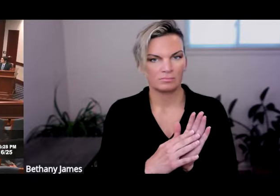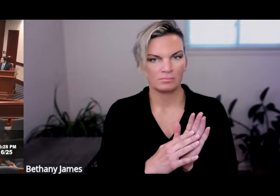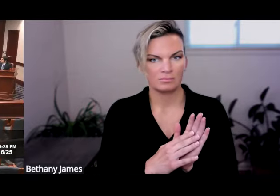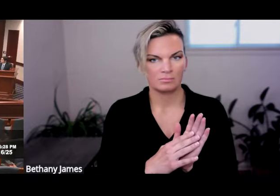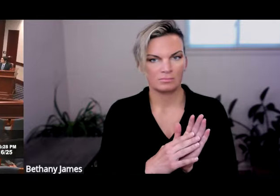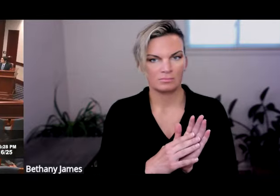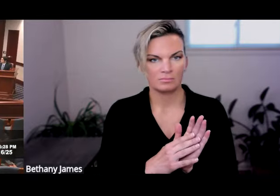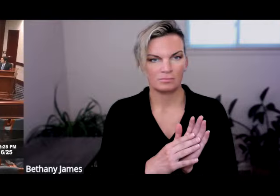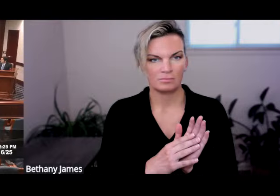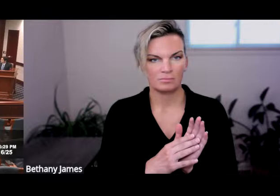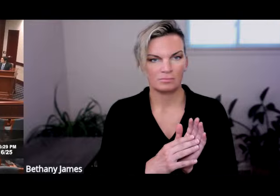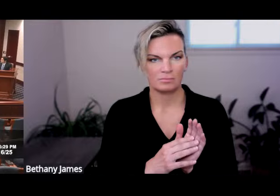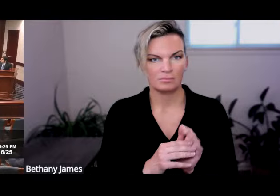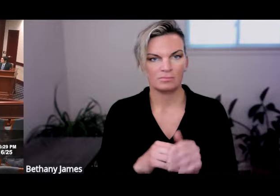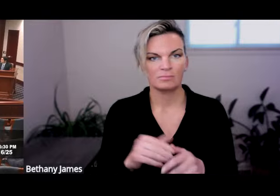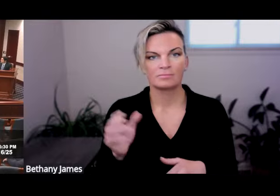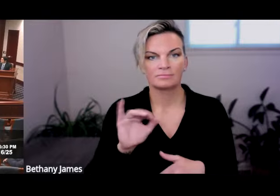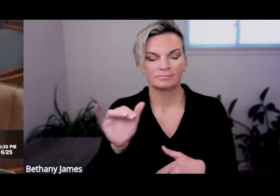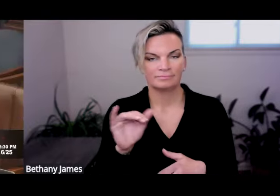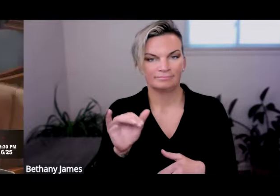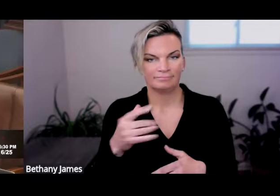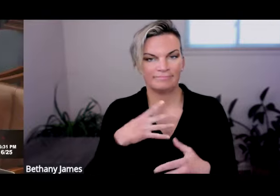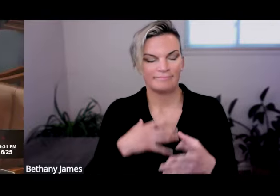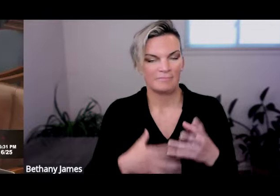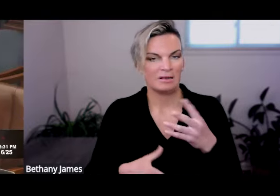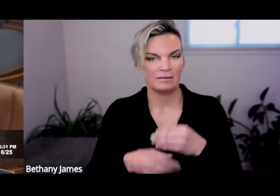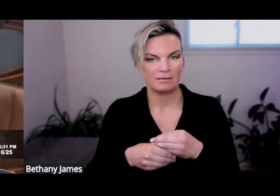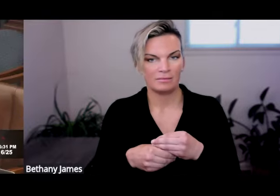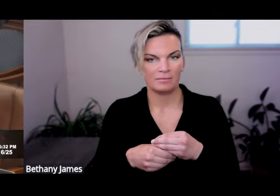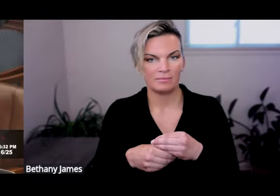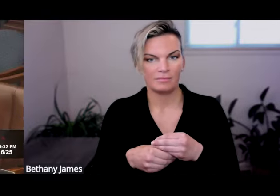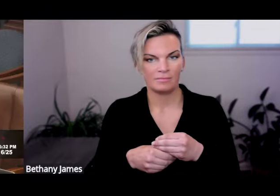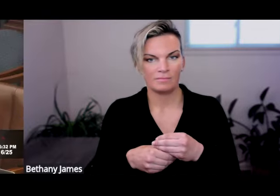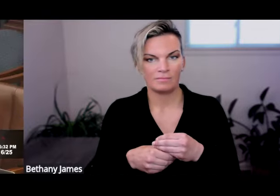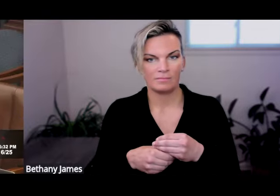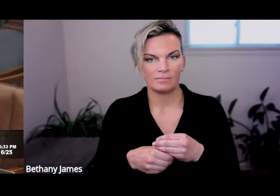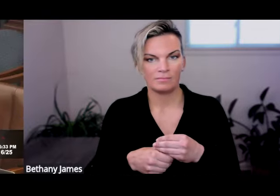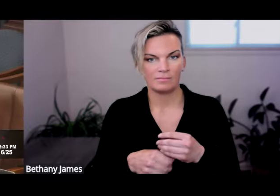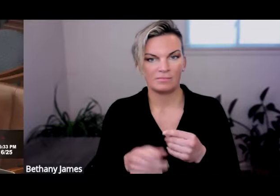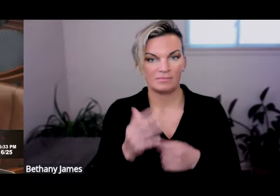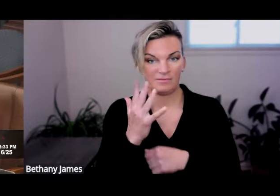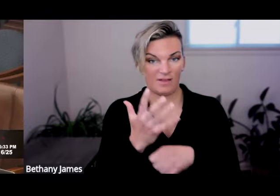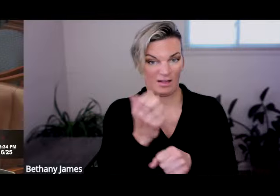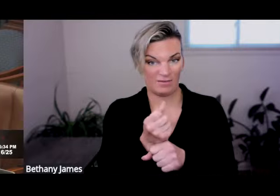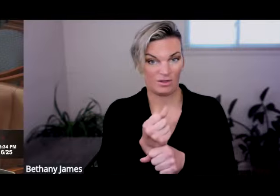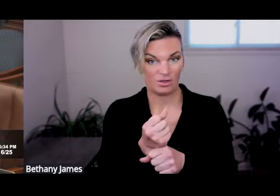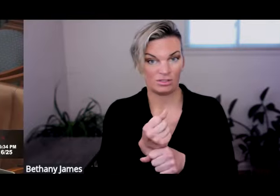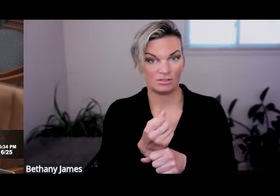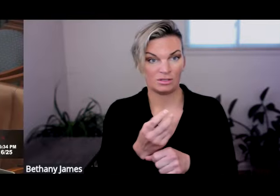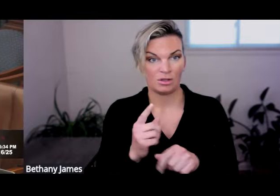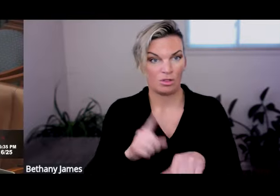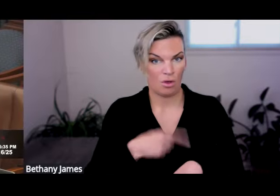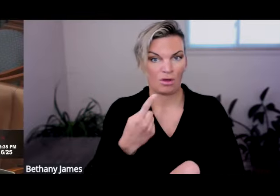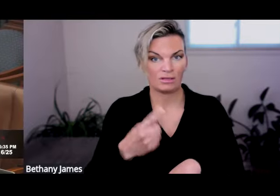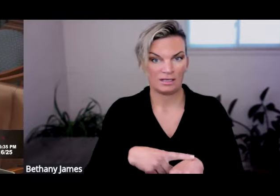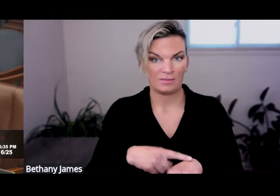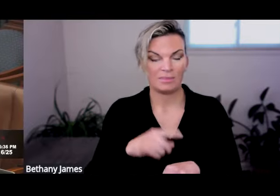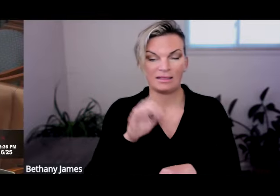The other one, I guess I would add to that is 5 years is a long time. This isn't getting your hand